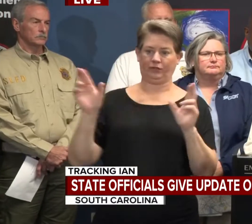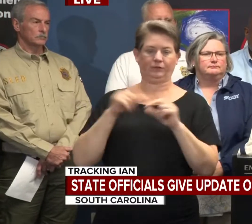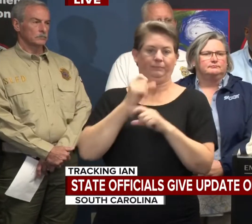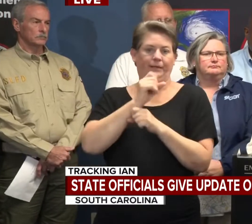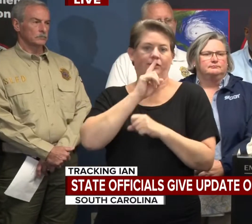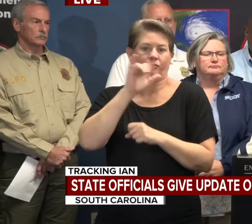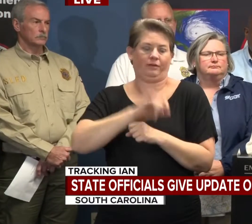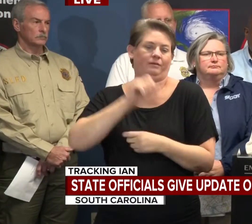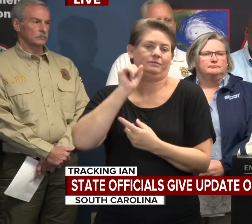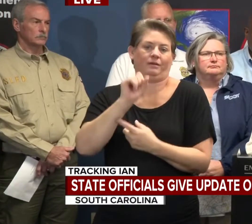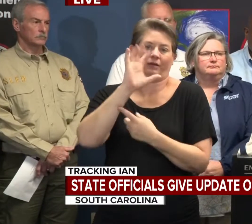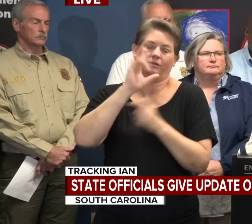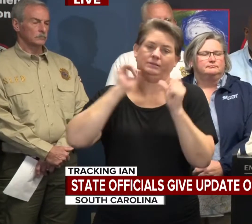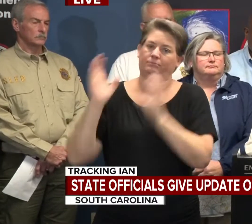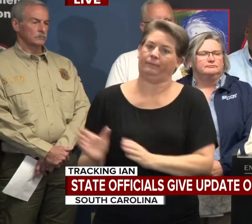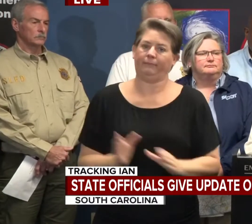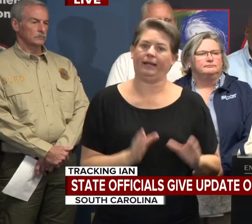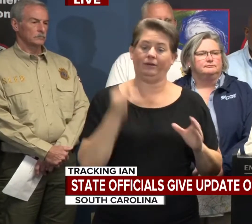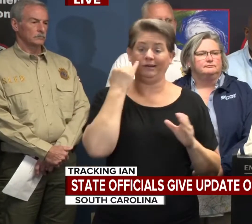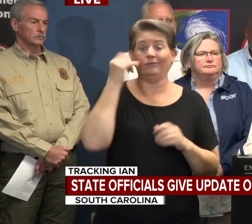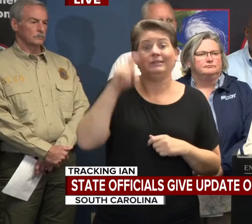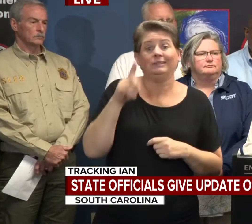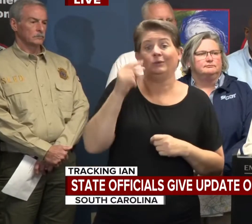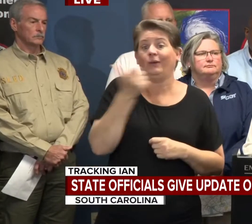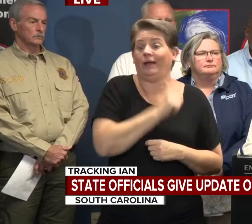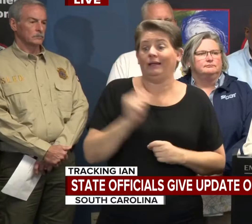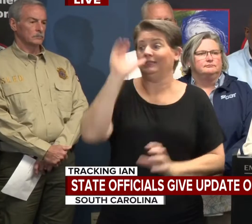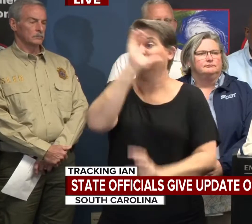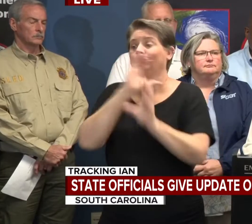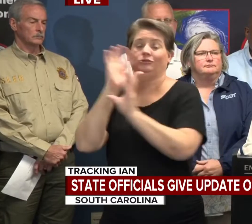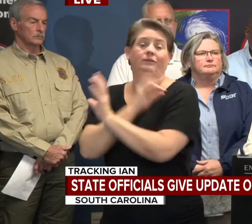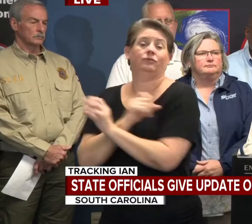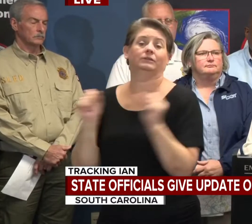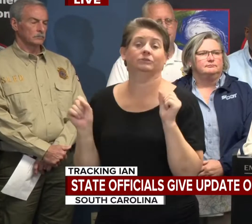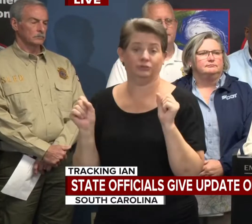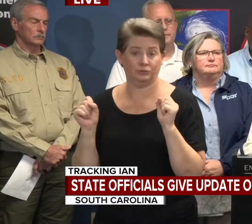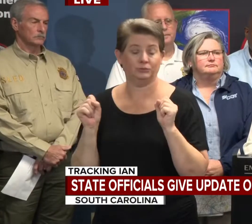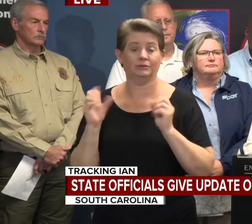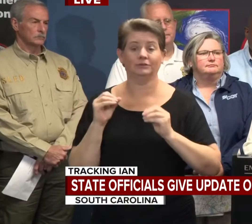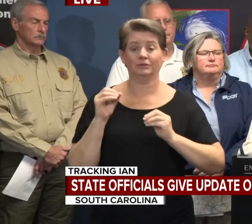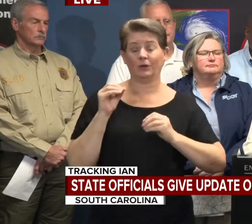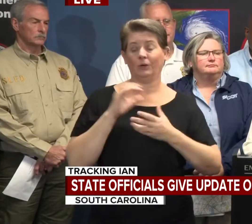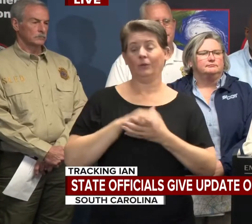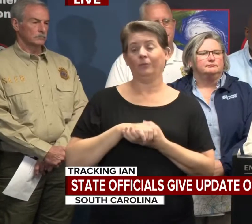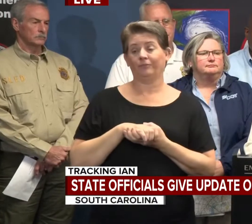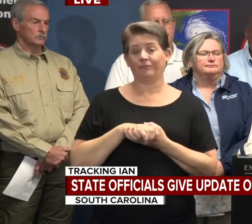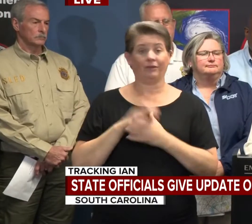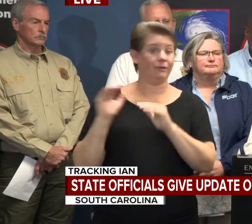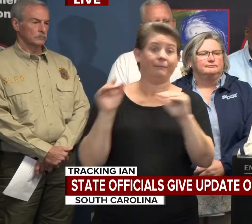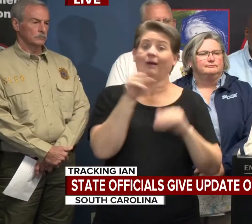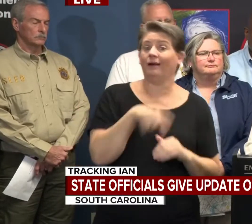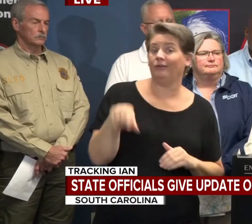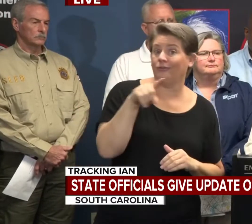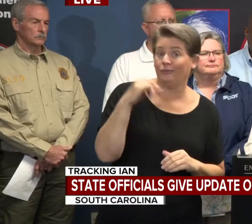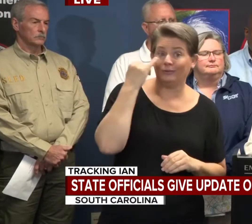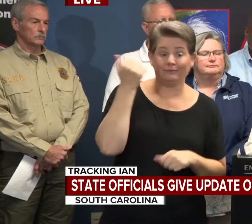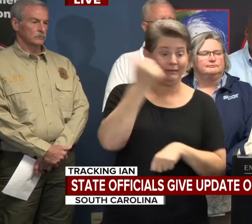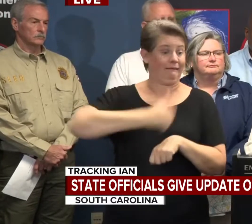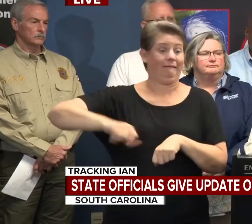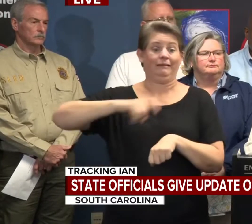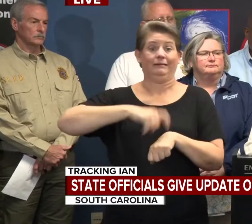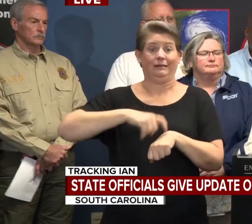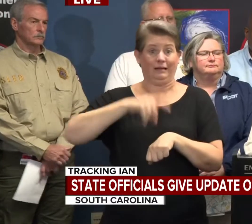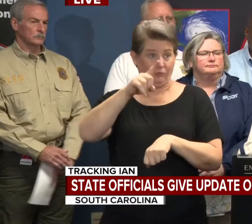Carolina is prepared if any search and rescue is necessary. And just remind those viewers, if you ever do find